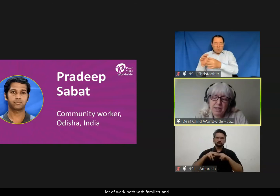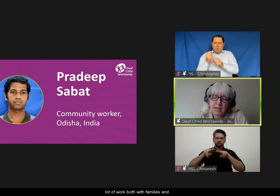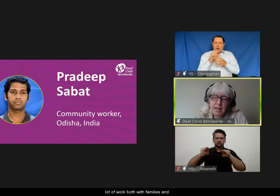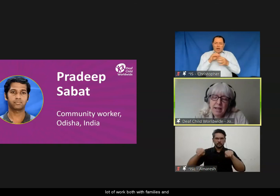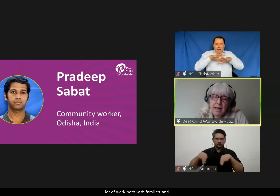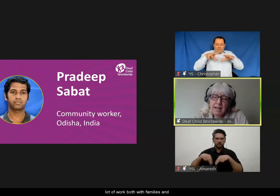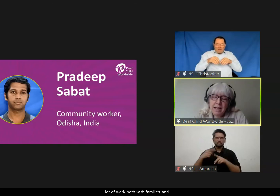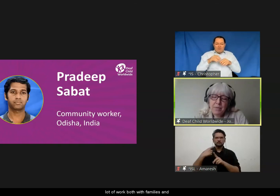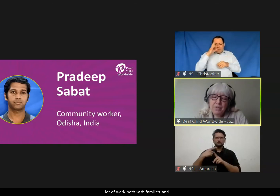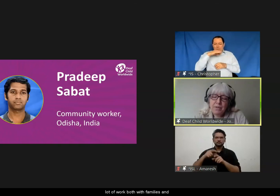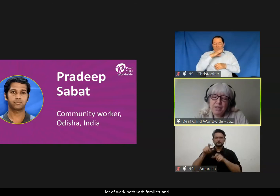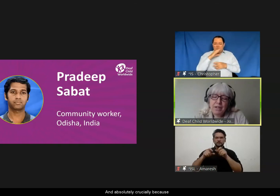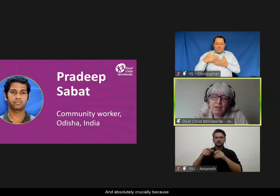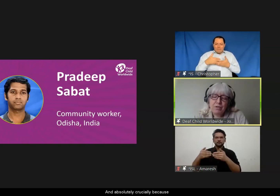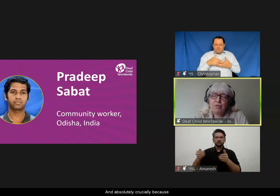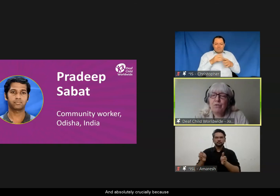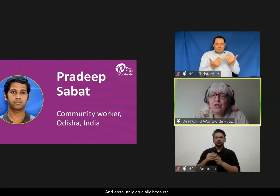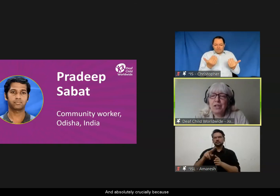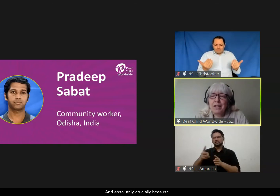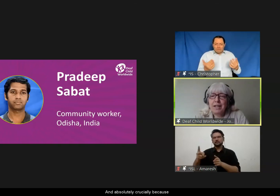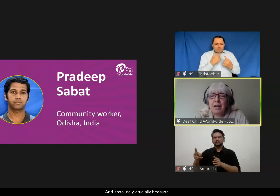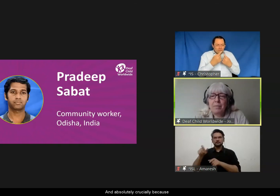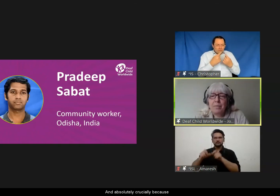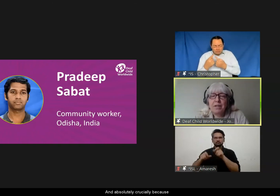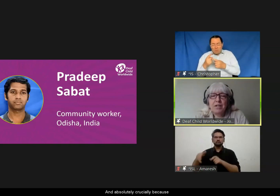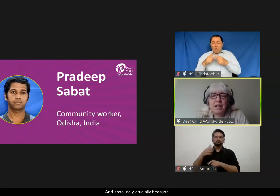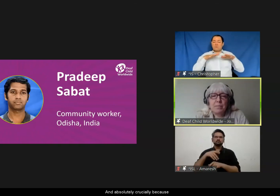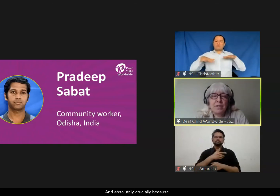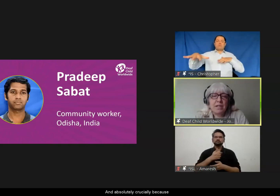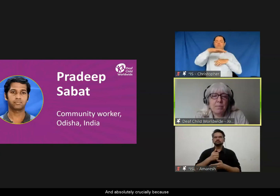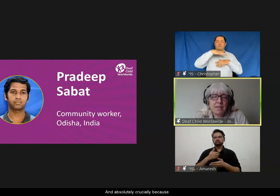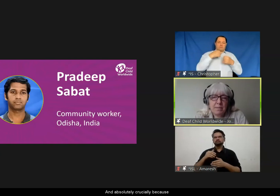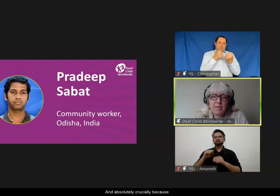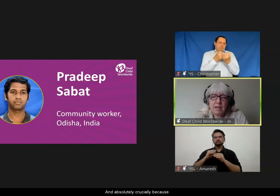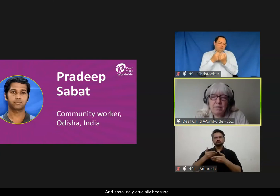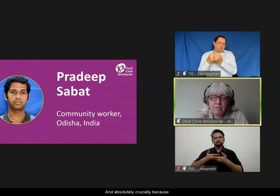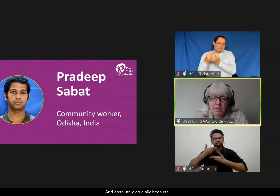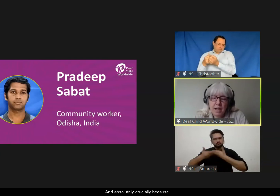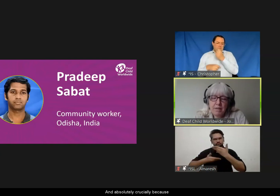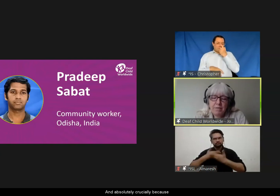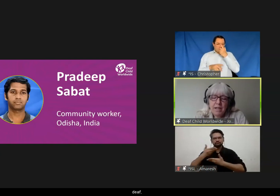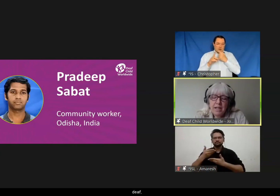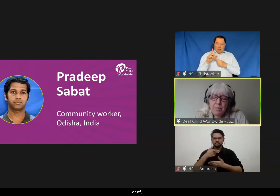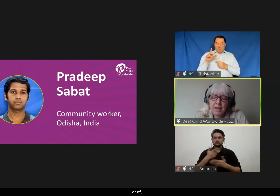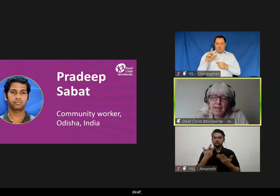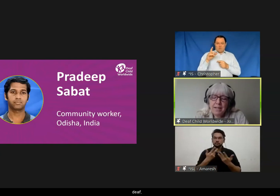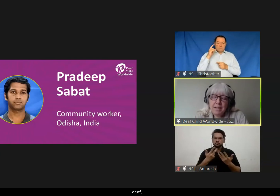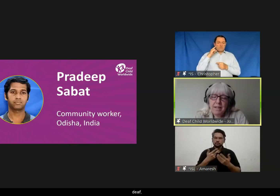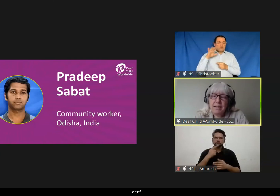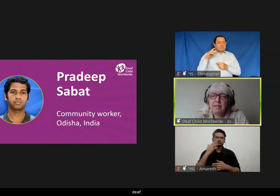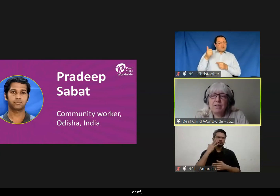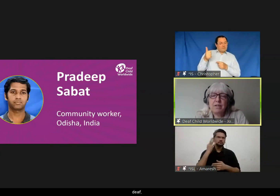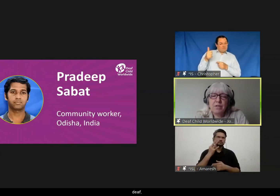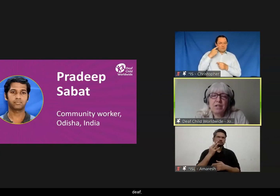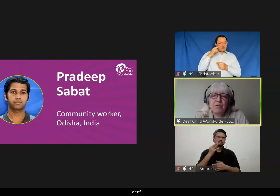community. And absolutely crucially, because Pradeep is himself deaf, he plays